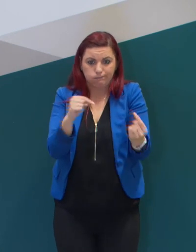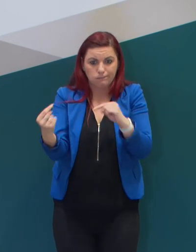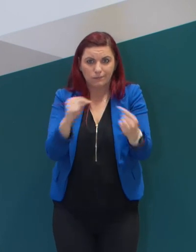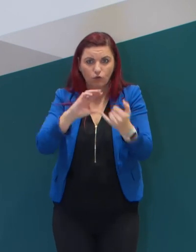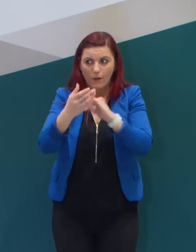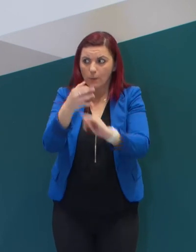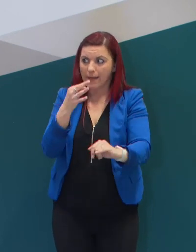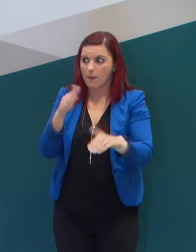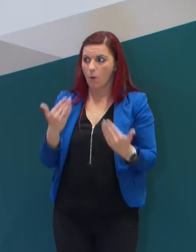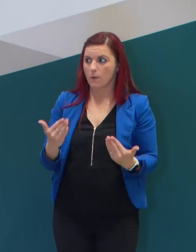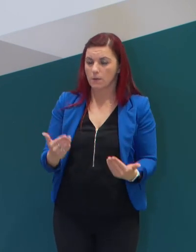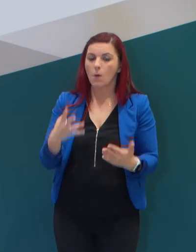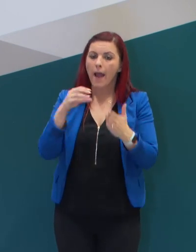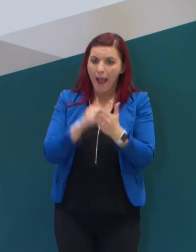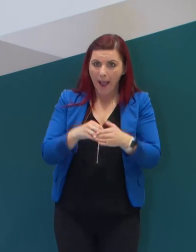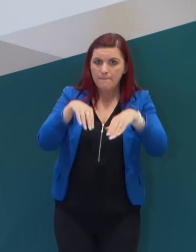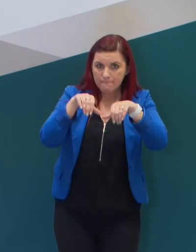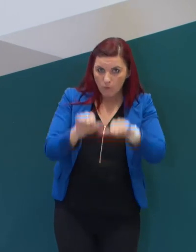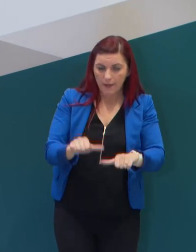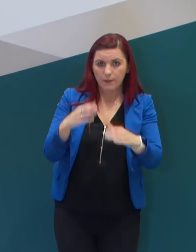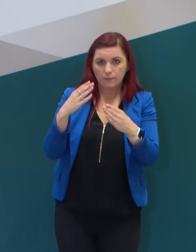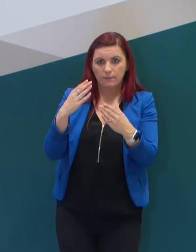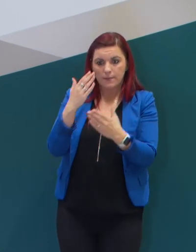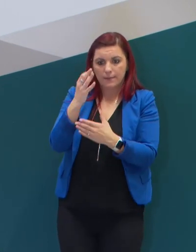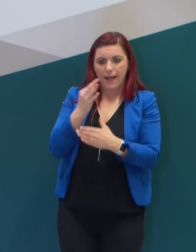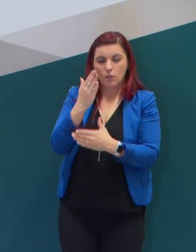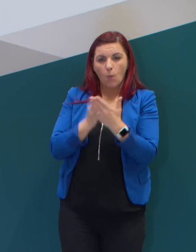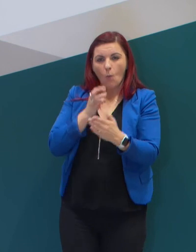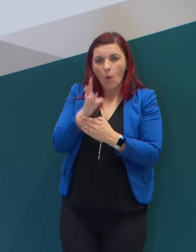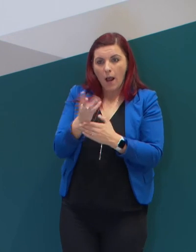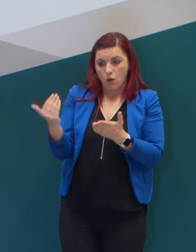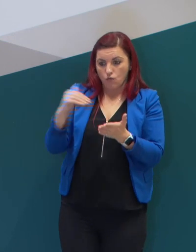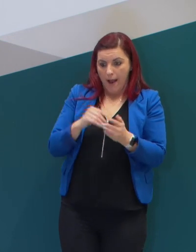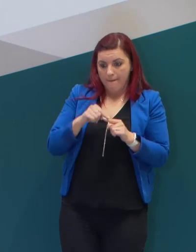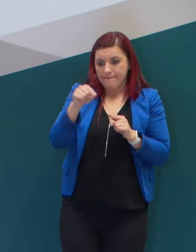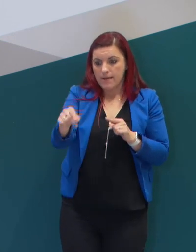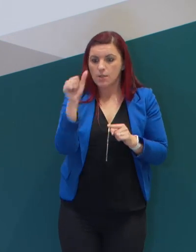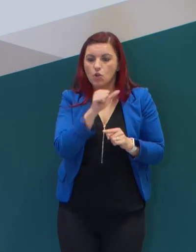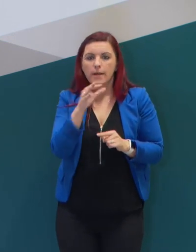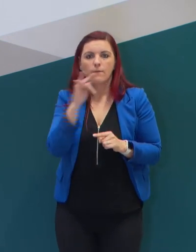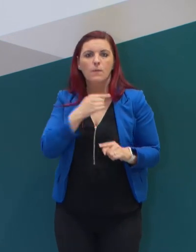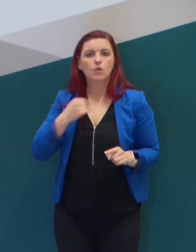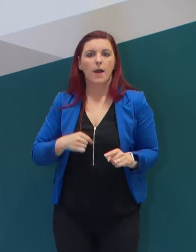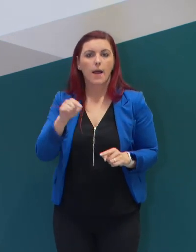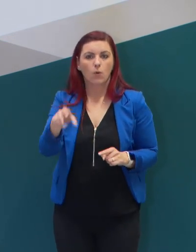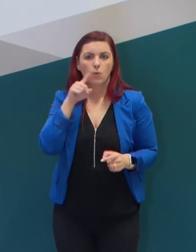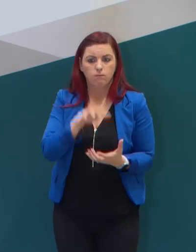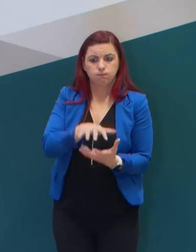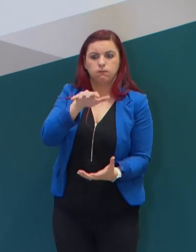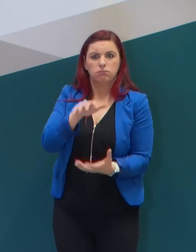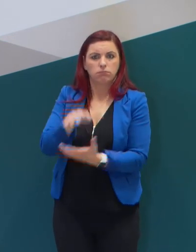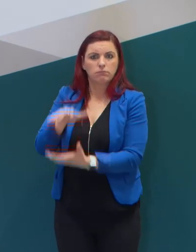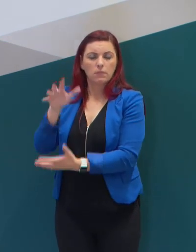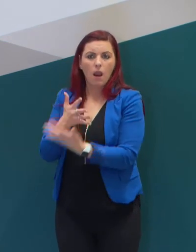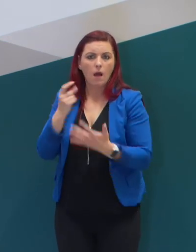said, we have secured a supply chain which is due to, we hope to begin arriving from China this coming Sunday, which will bring considerable stock